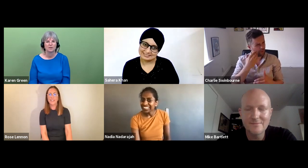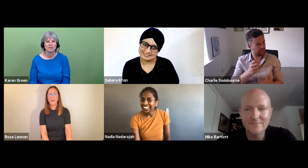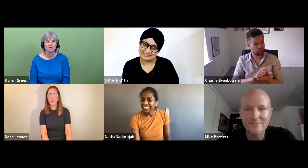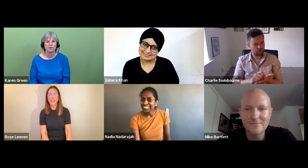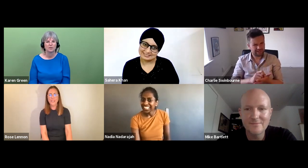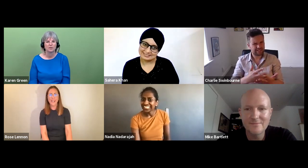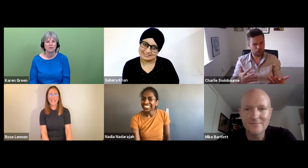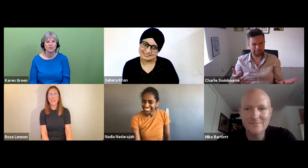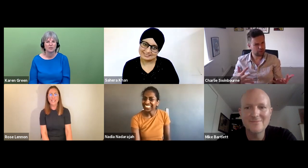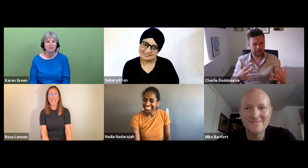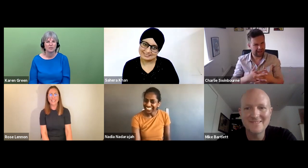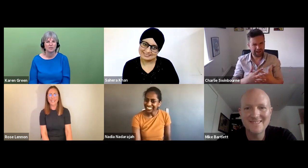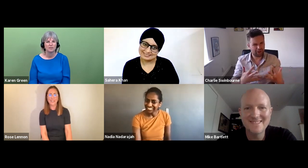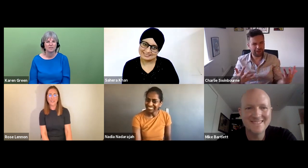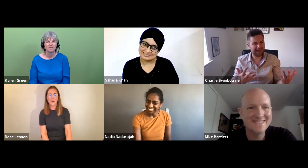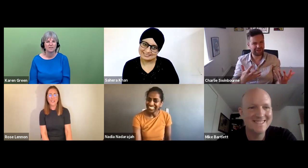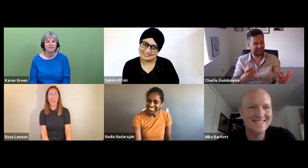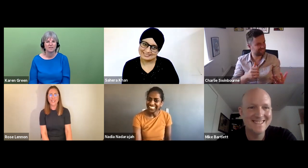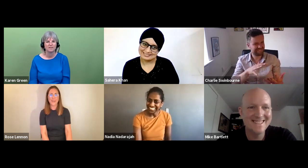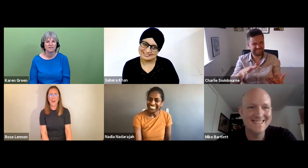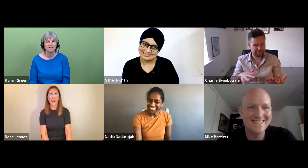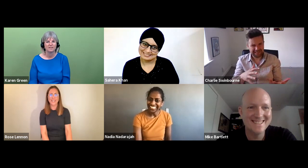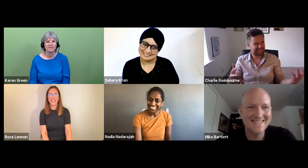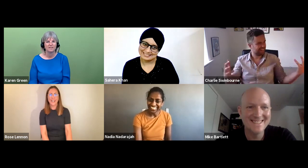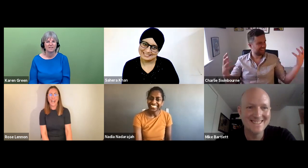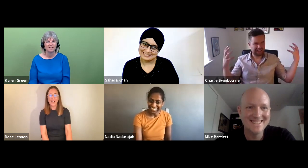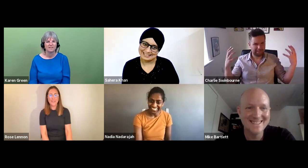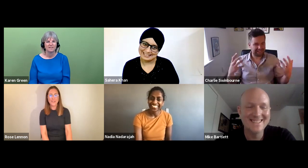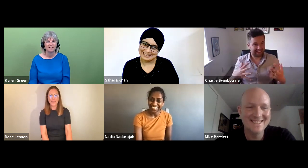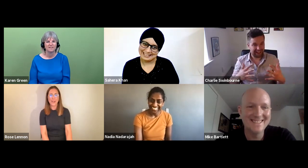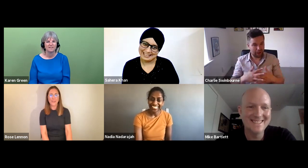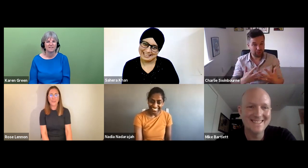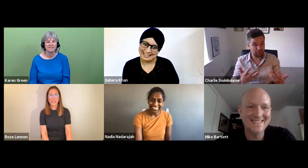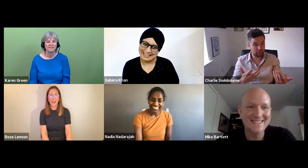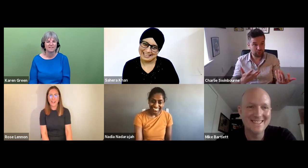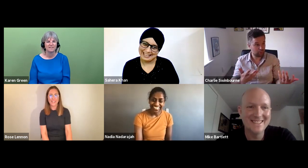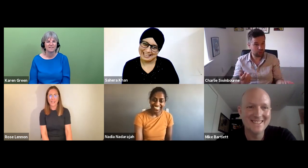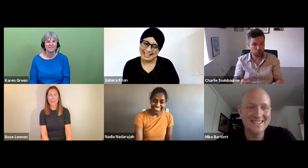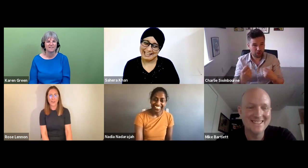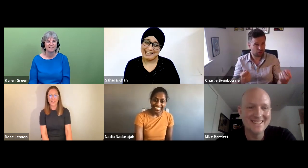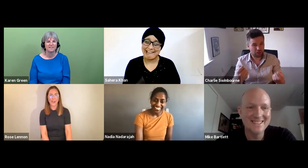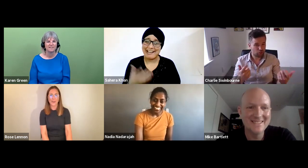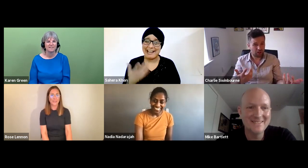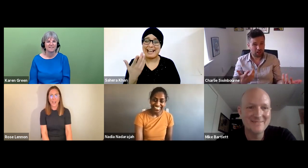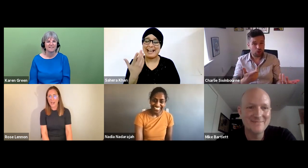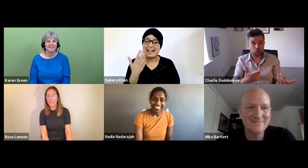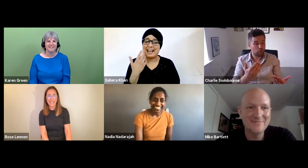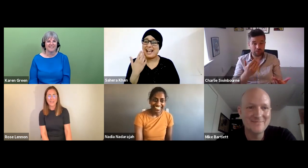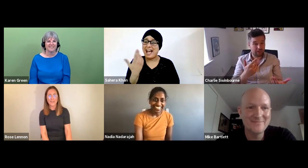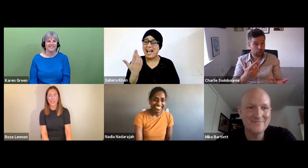You're always really busy. You always write so much. How do you do it with all the other stuff you've got going on? Family, how do you juggle